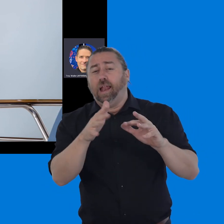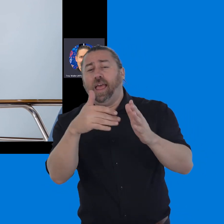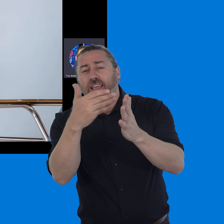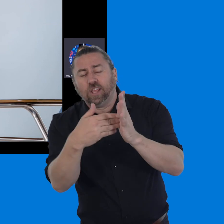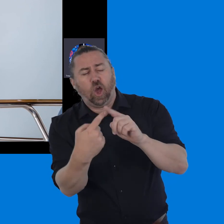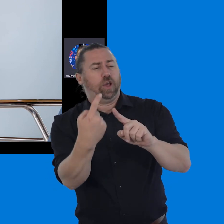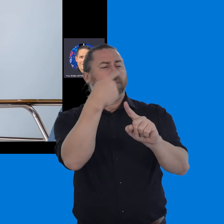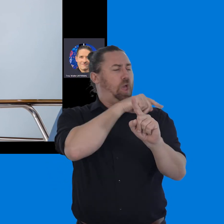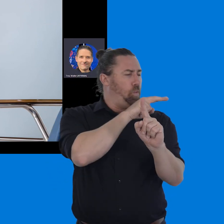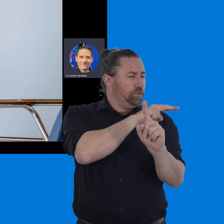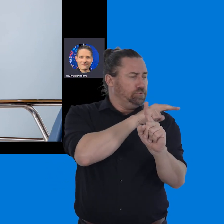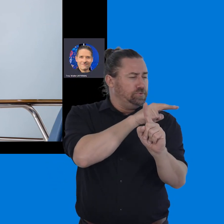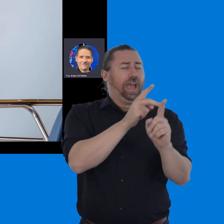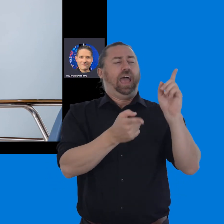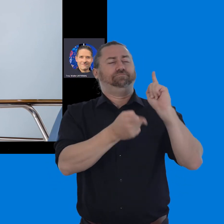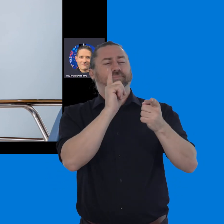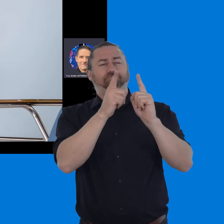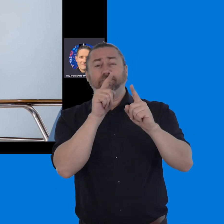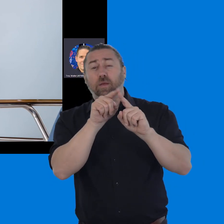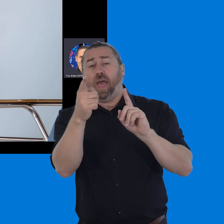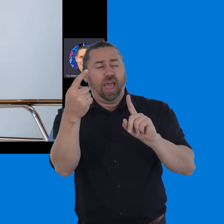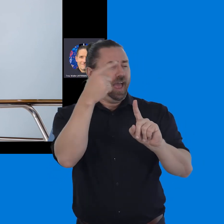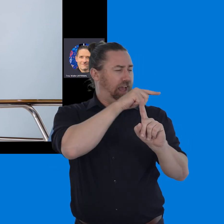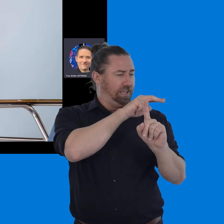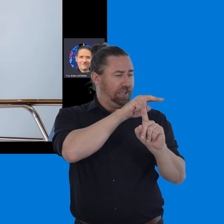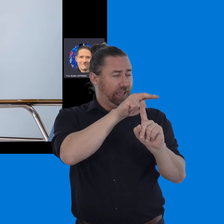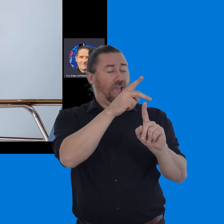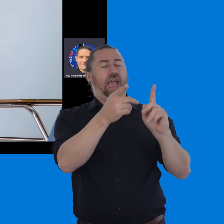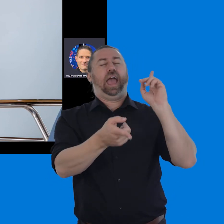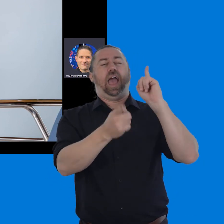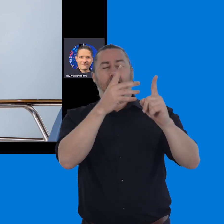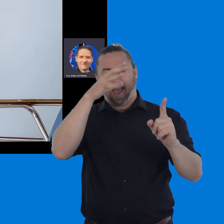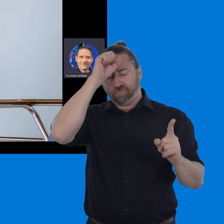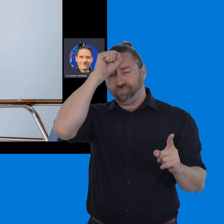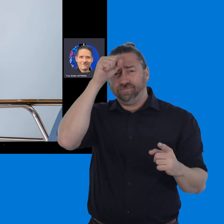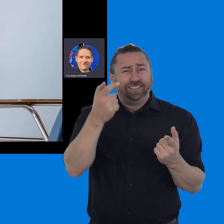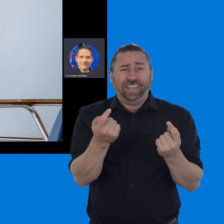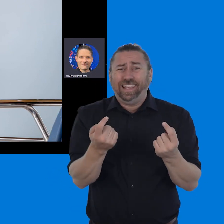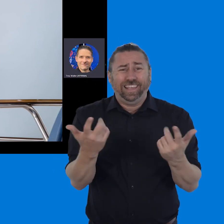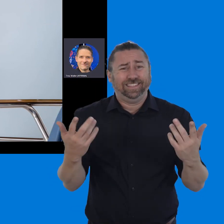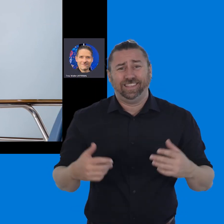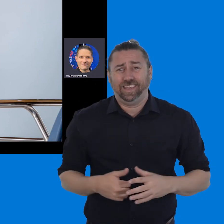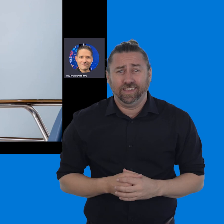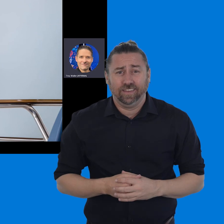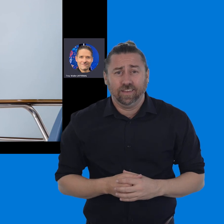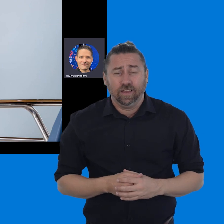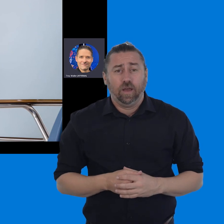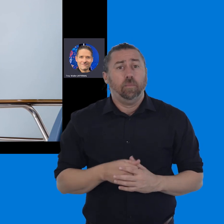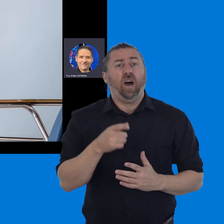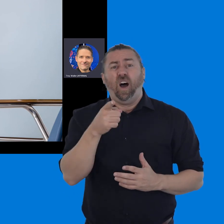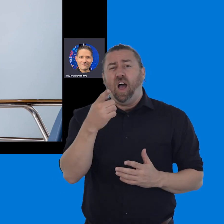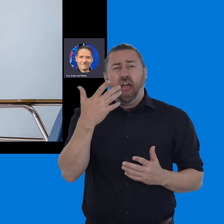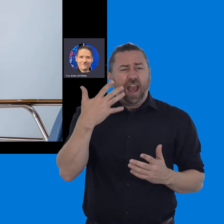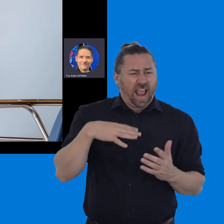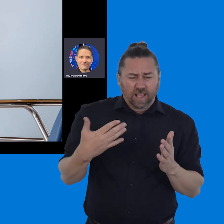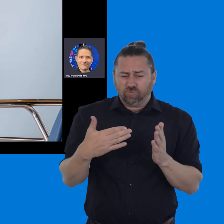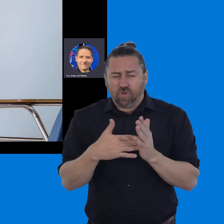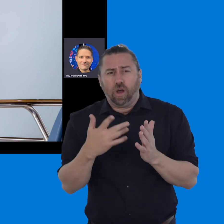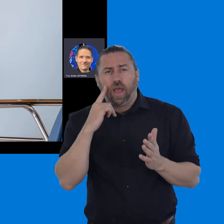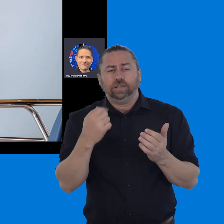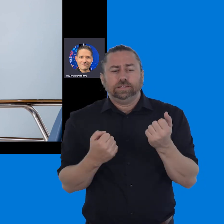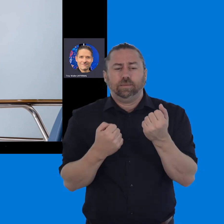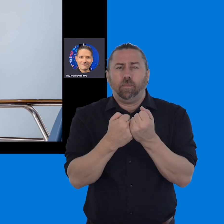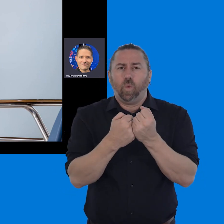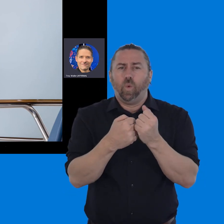video again and again, as many times as you want, and be accessing what I'm showing you. But also you can find some really